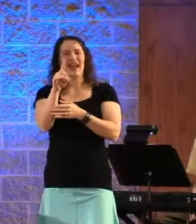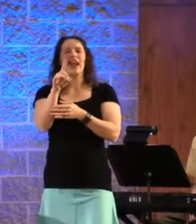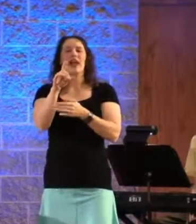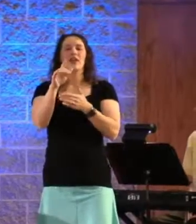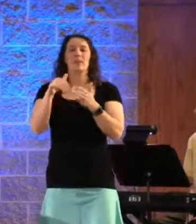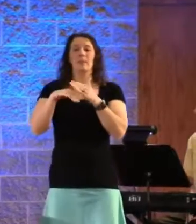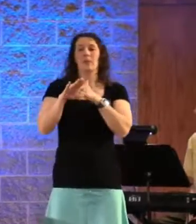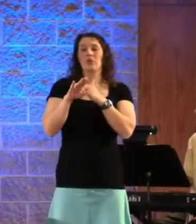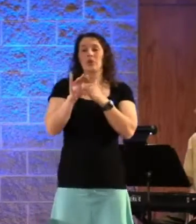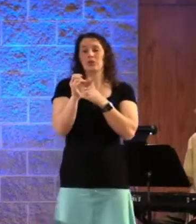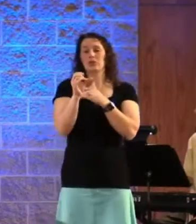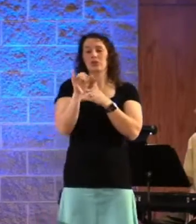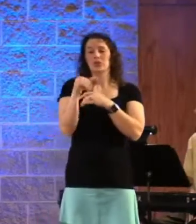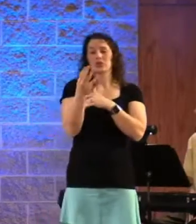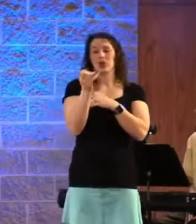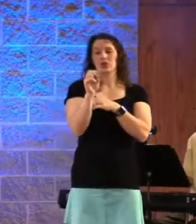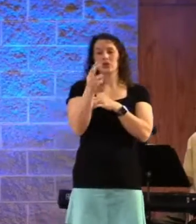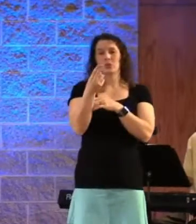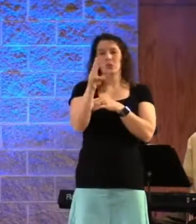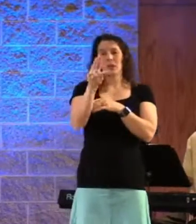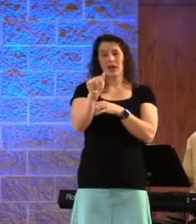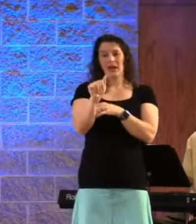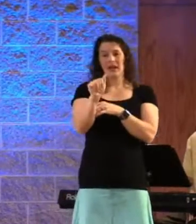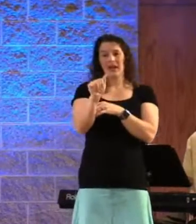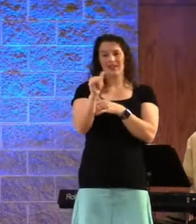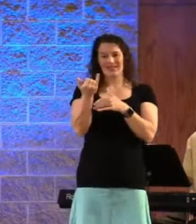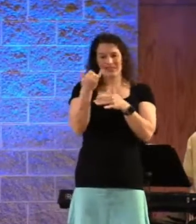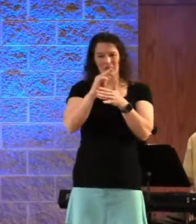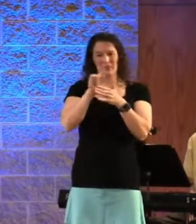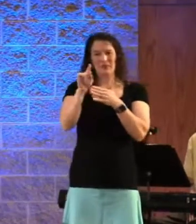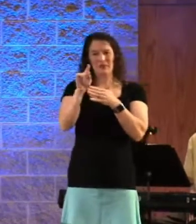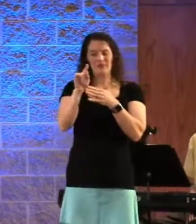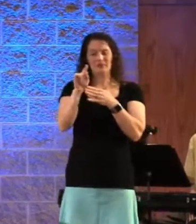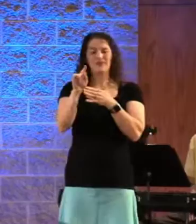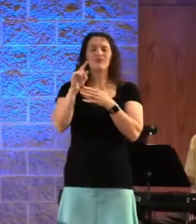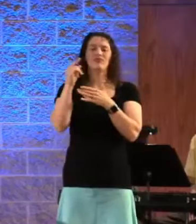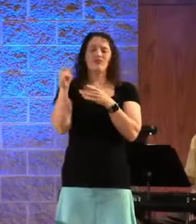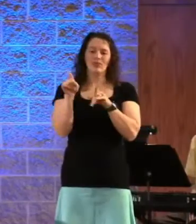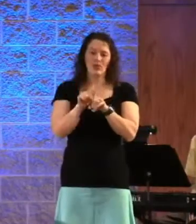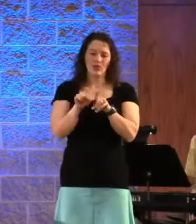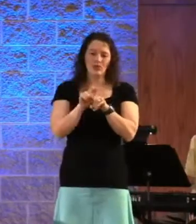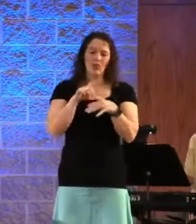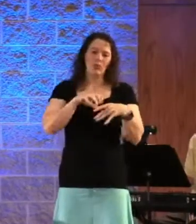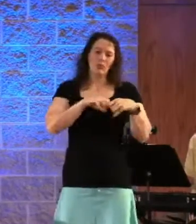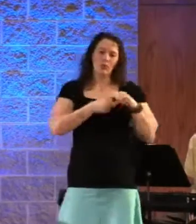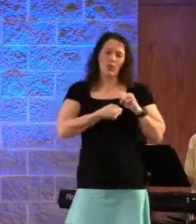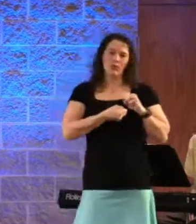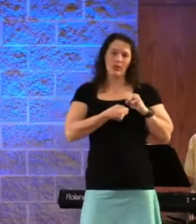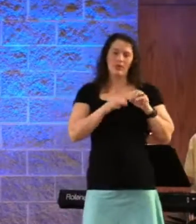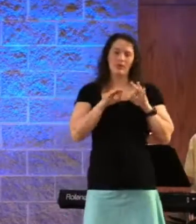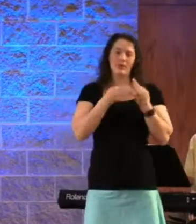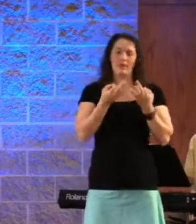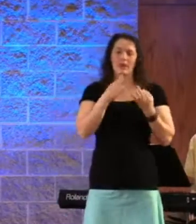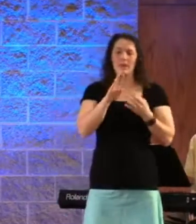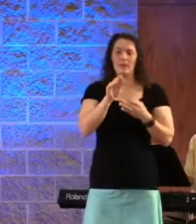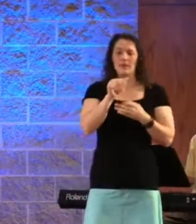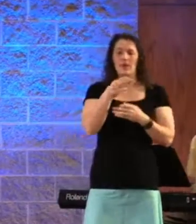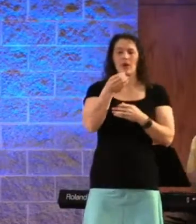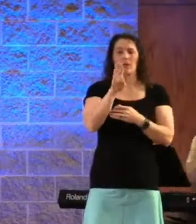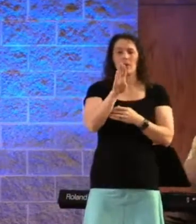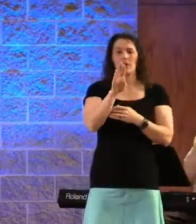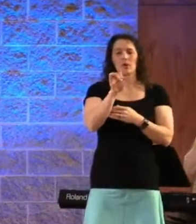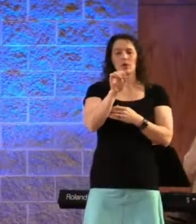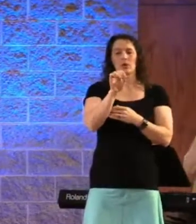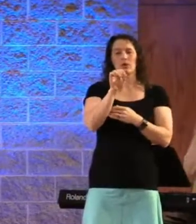all times, it's reason to celebrate and reason to mourn. We mourn with the family of Barb Goodman at her passing. And